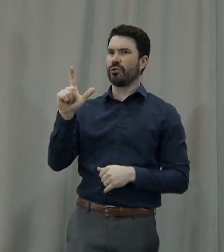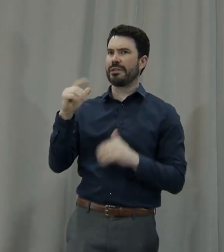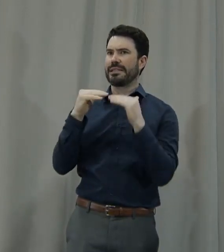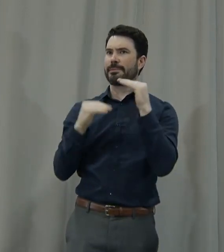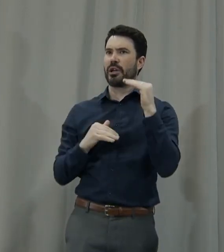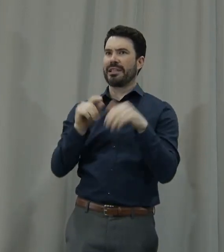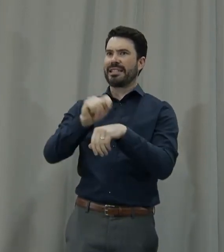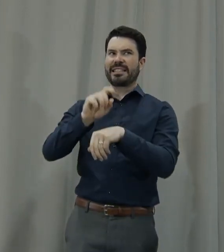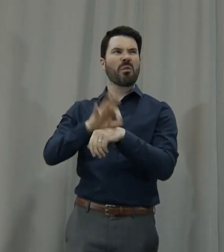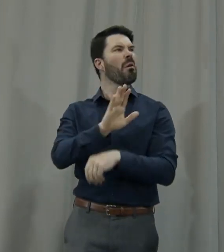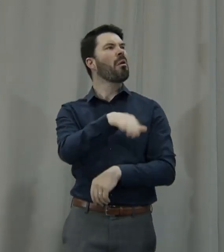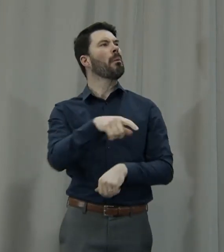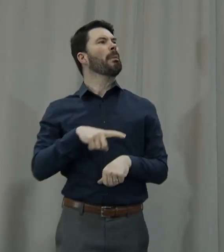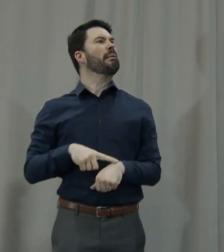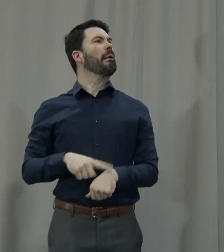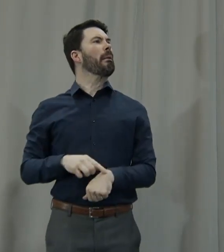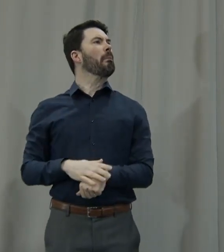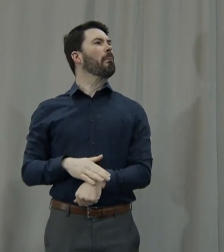have?